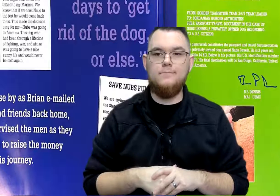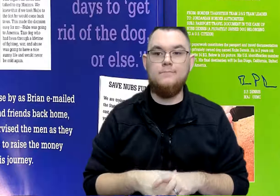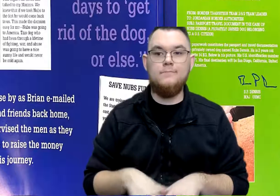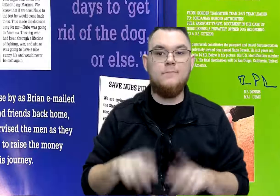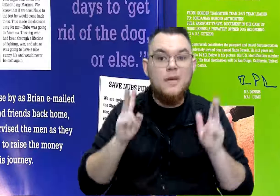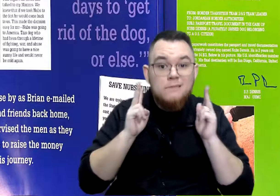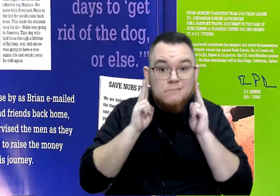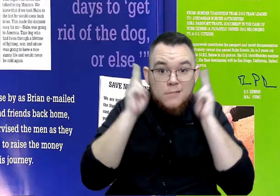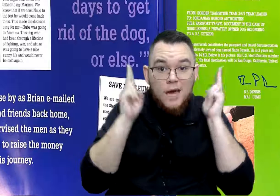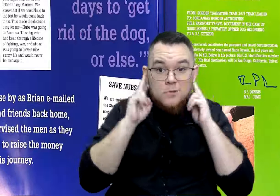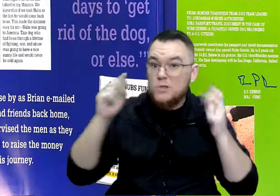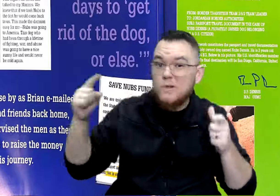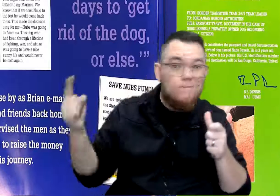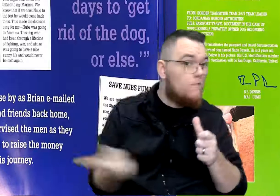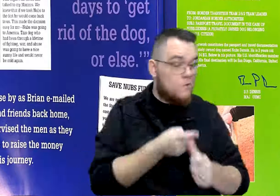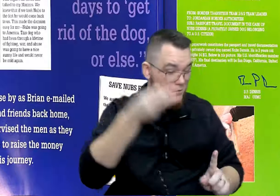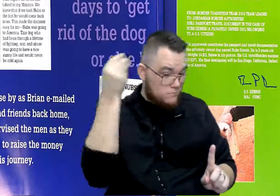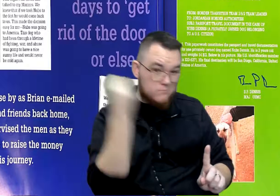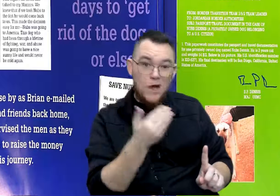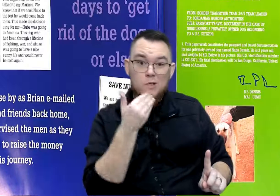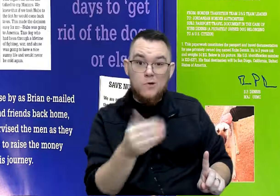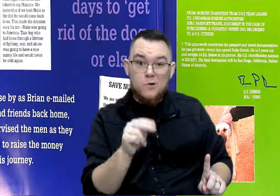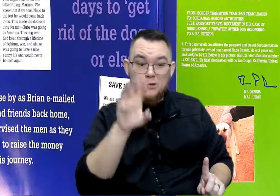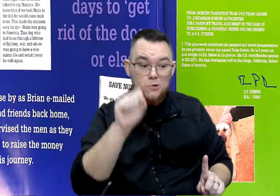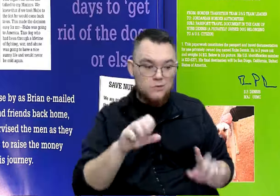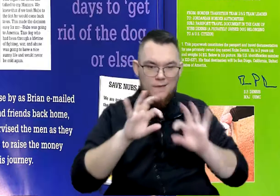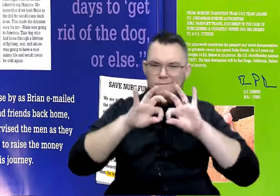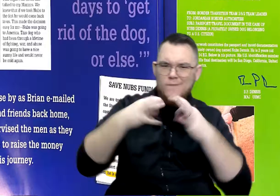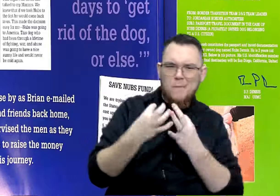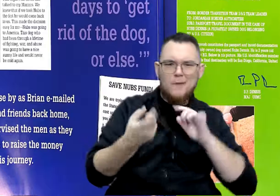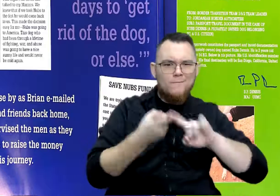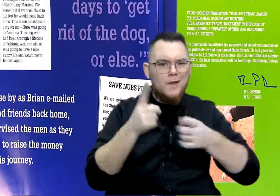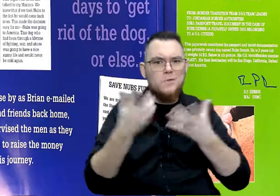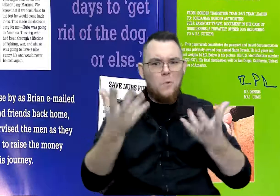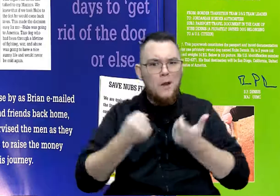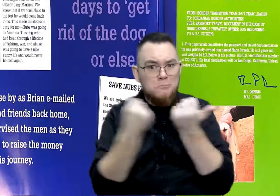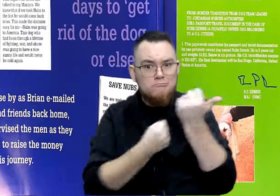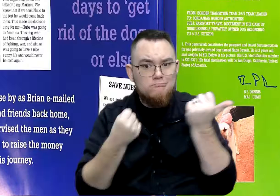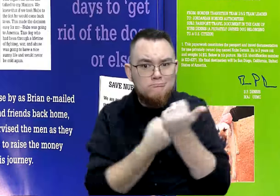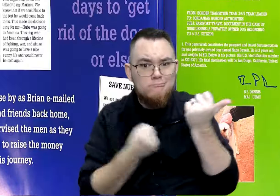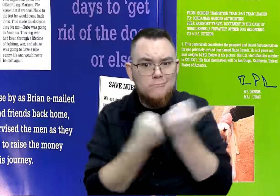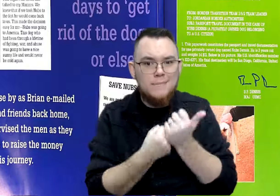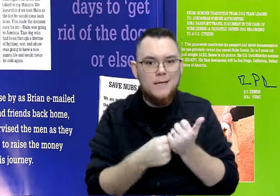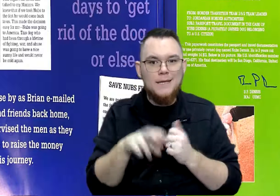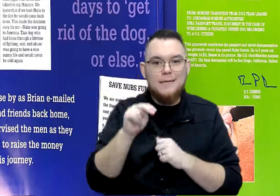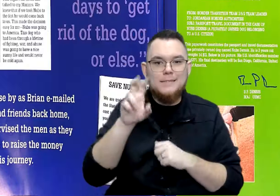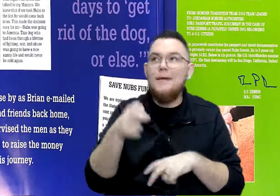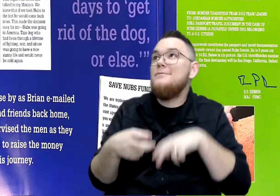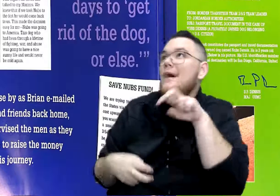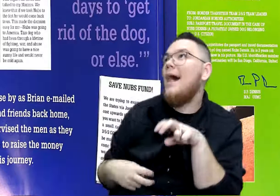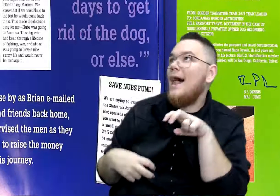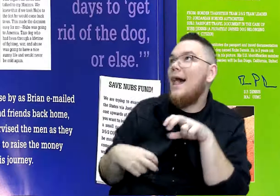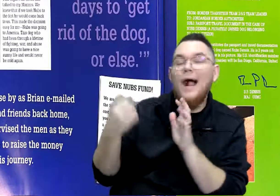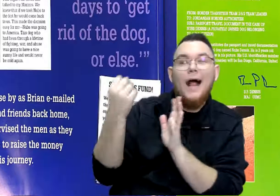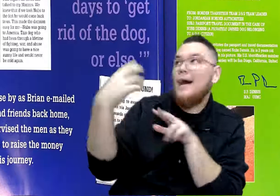Nubs was the first to hear the good news. Family and friends wanted to help. Nubs posed for his passport photo.